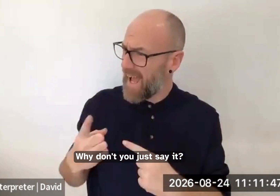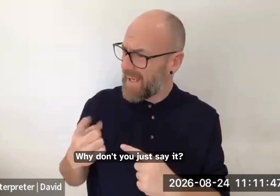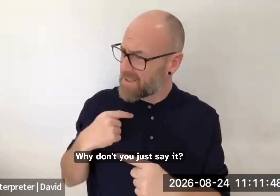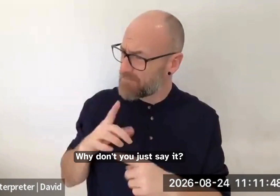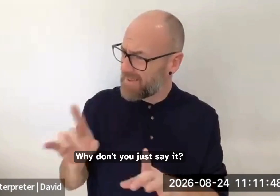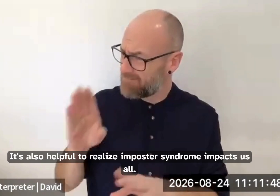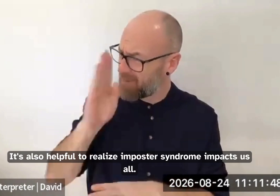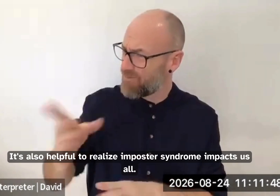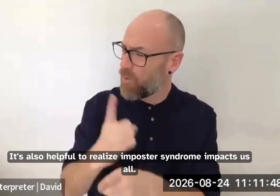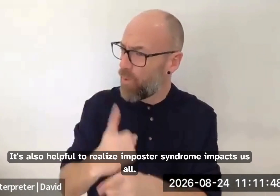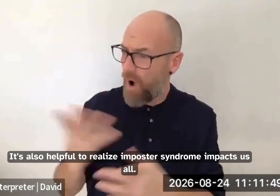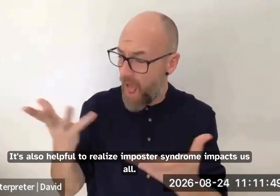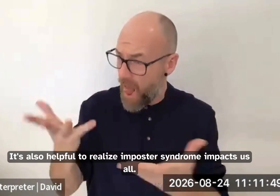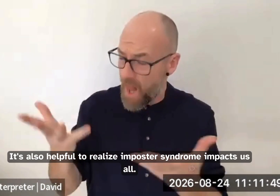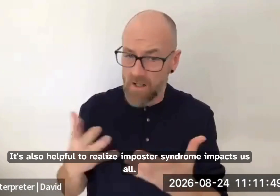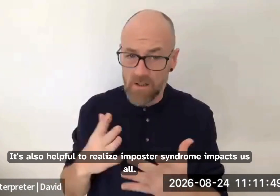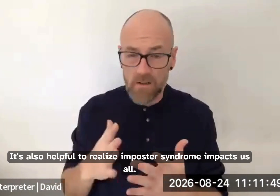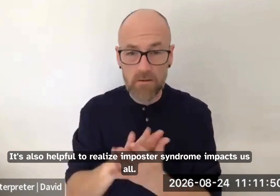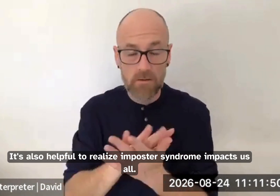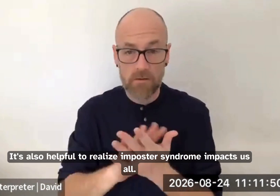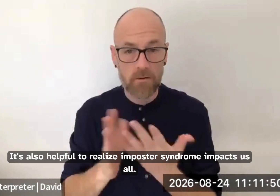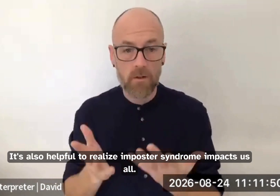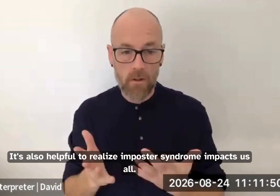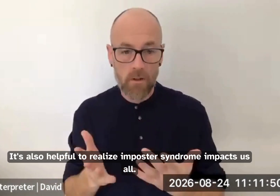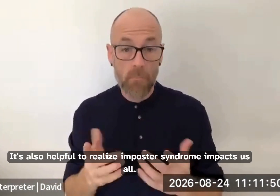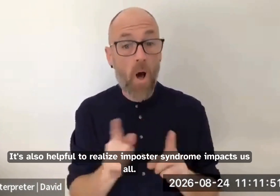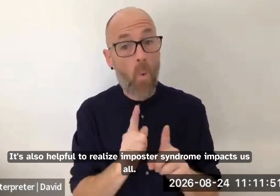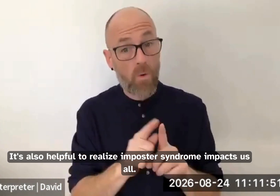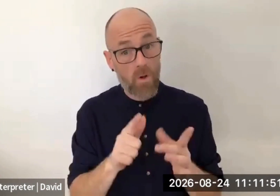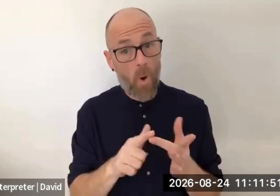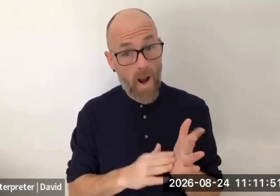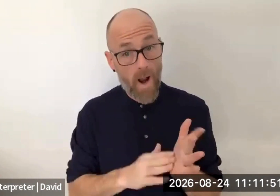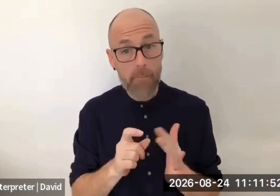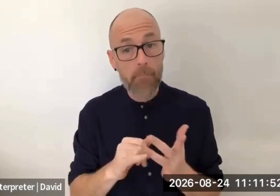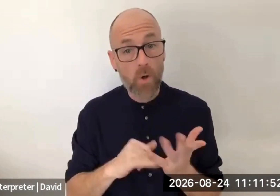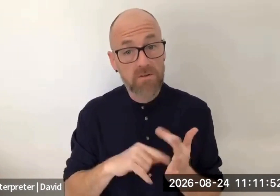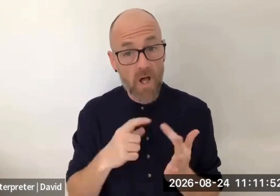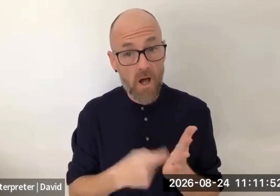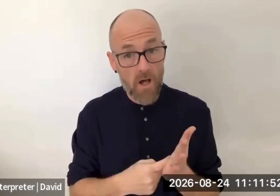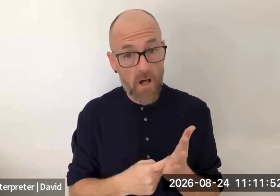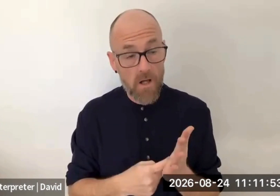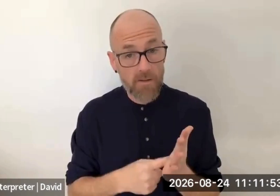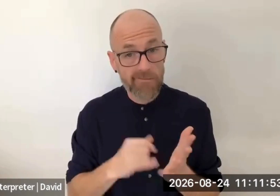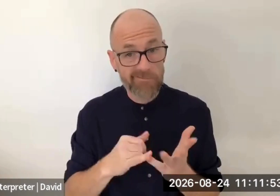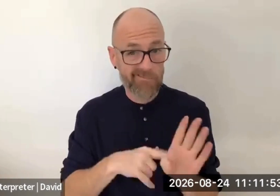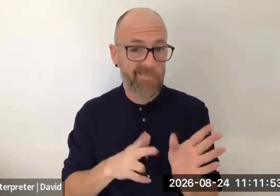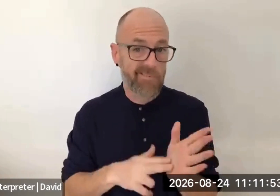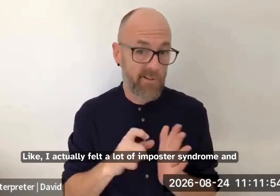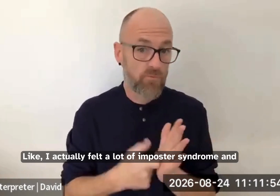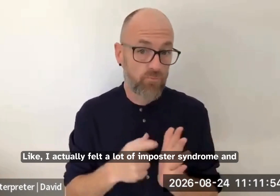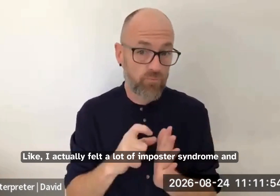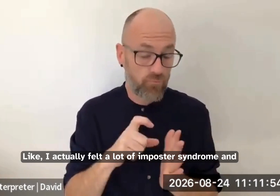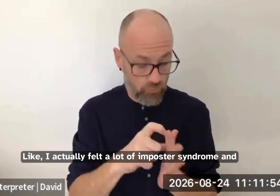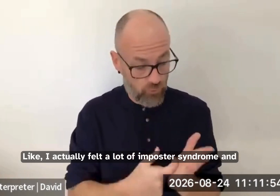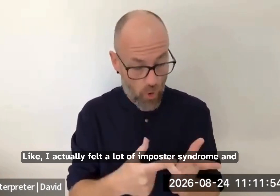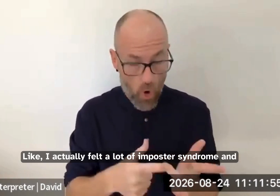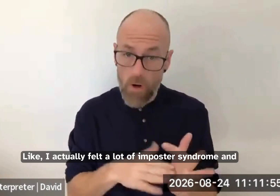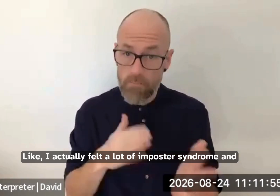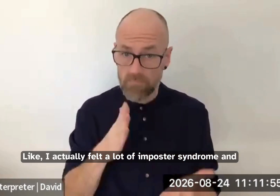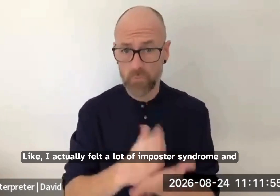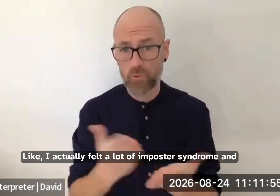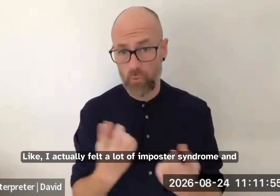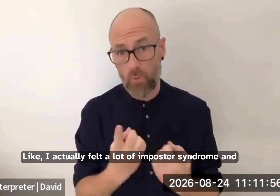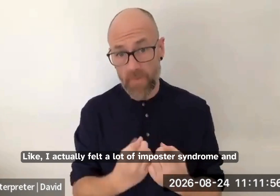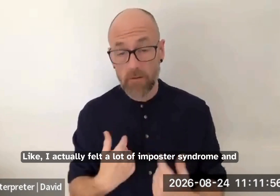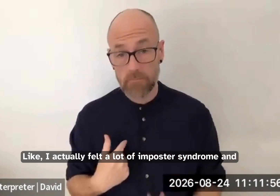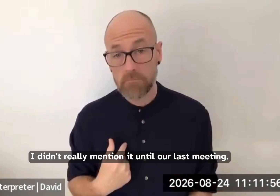Um, it was also helpful to realize imposter syndrome impacts us all. Um, like I actually felt a